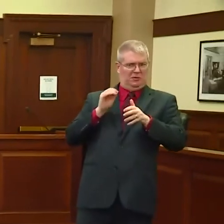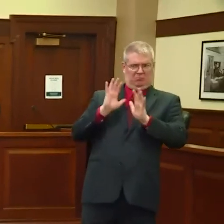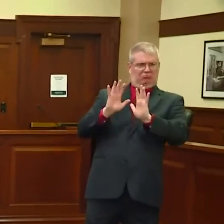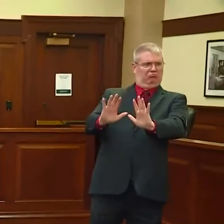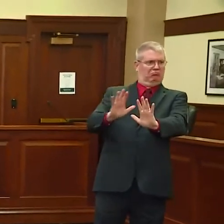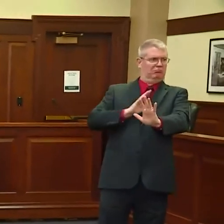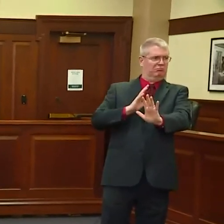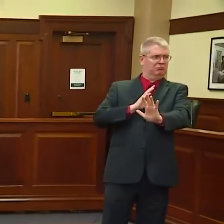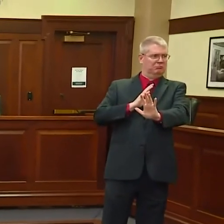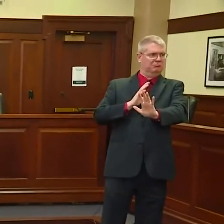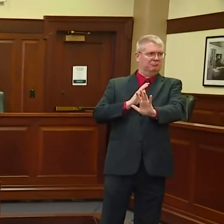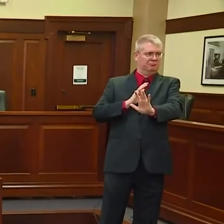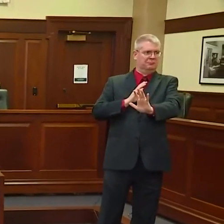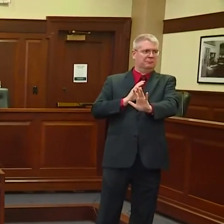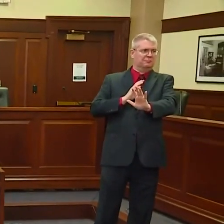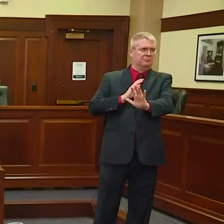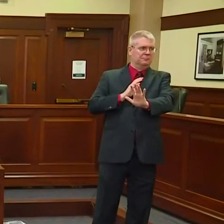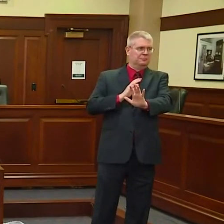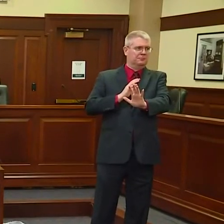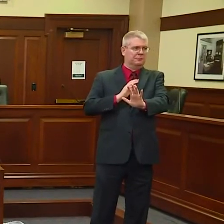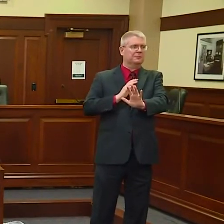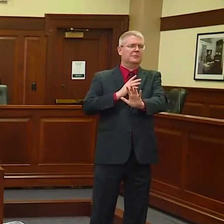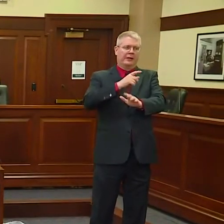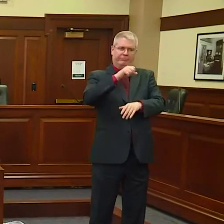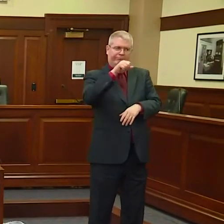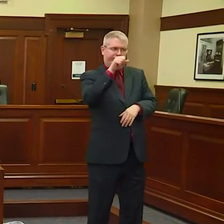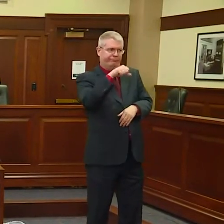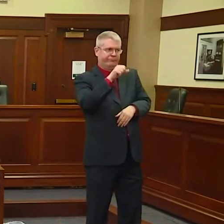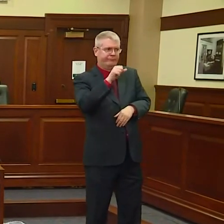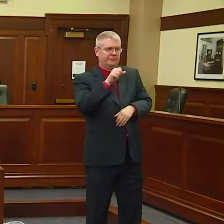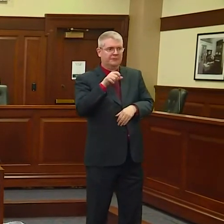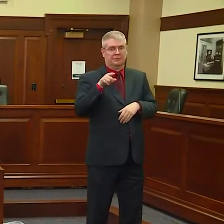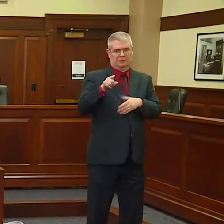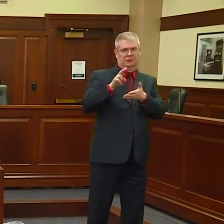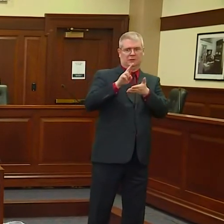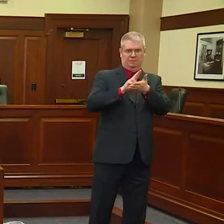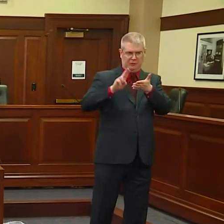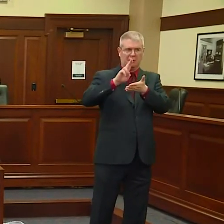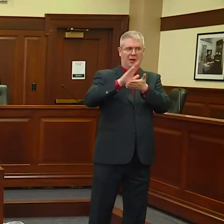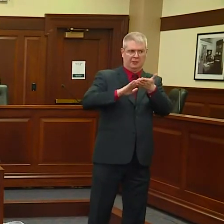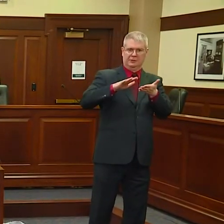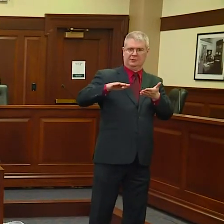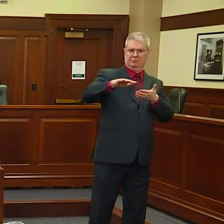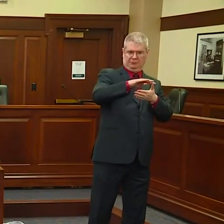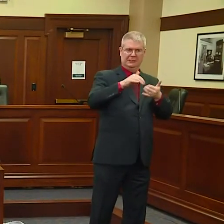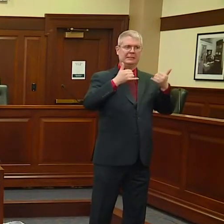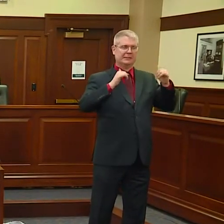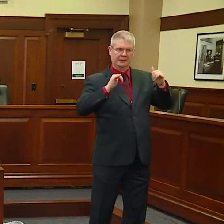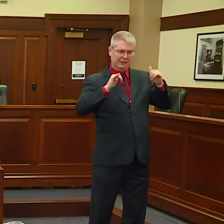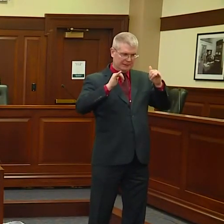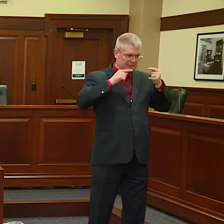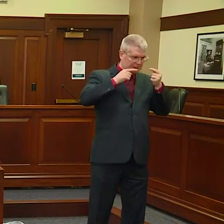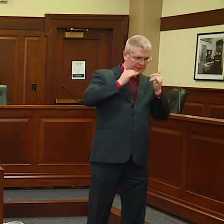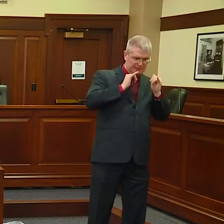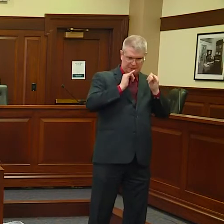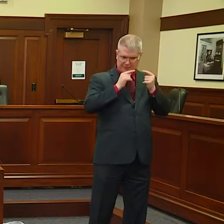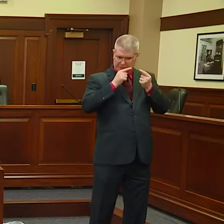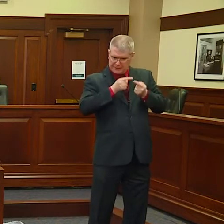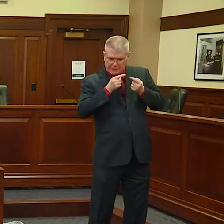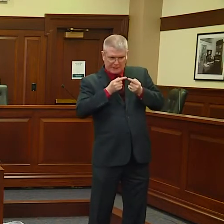Governor Nicole Foy on Zoom. Hi, Nicole on Zoom. Hi, Governor. So yeah, you've been talking a